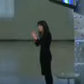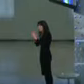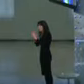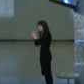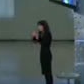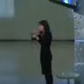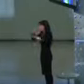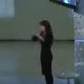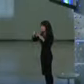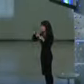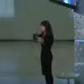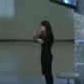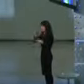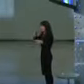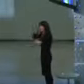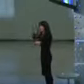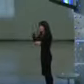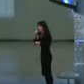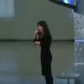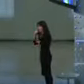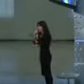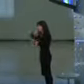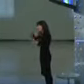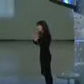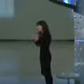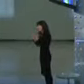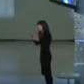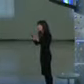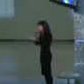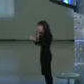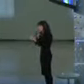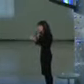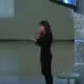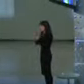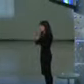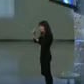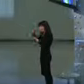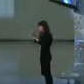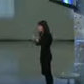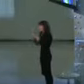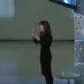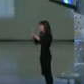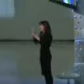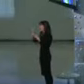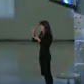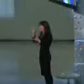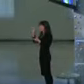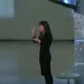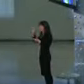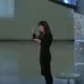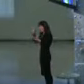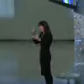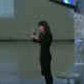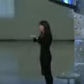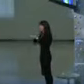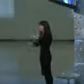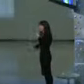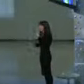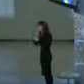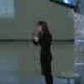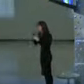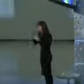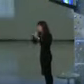to. Comics, graphic novels being licensed, and now then there are feature film, and then perhaps even a